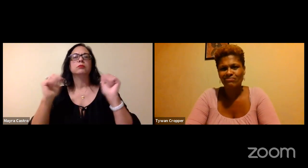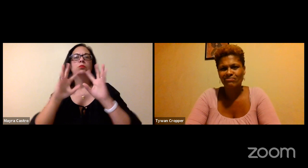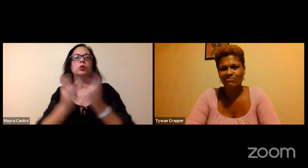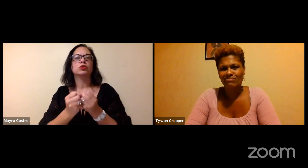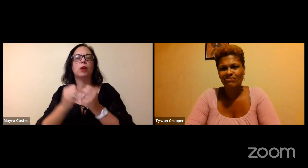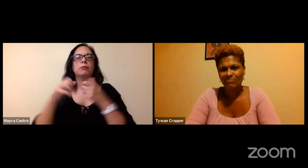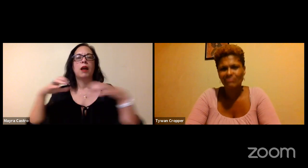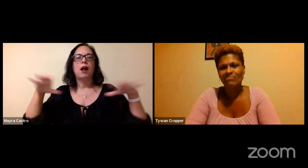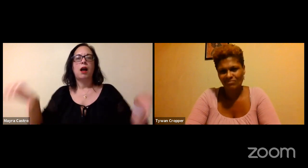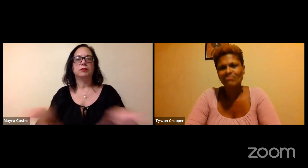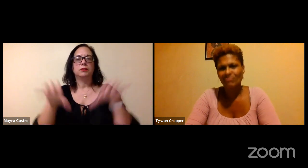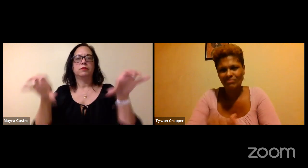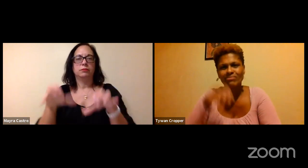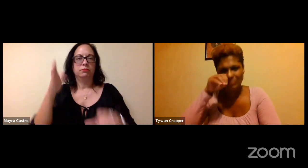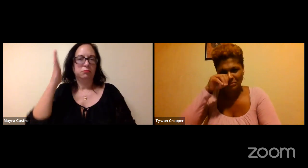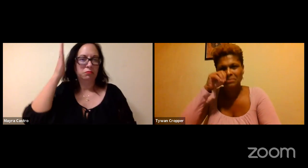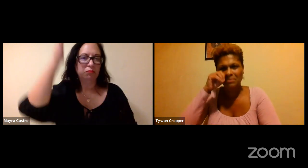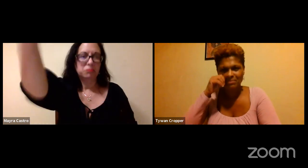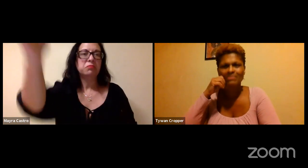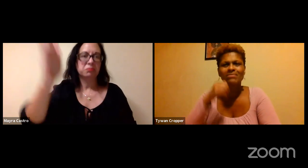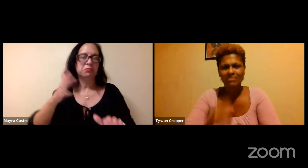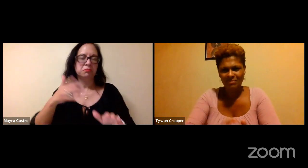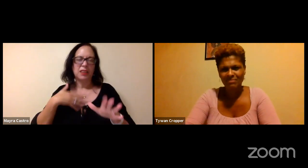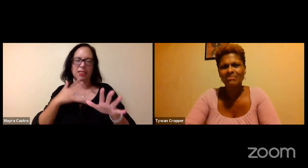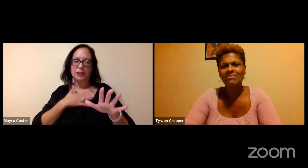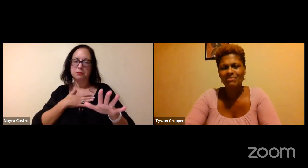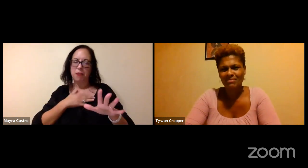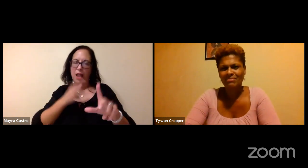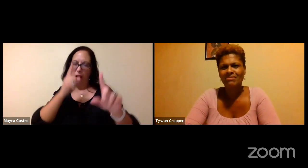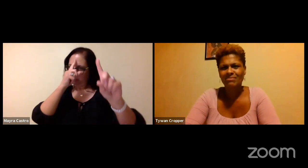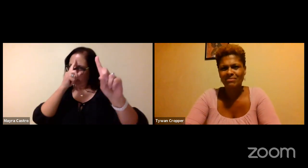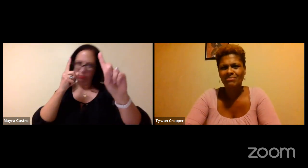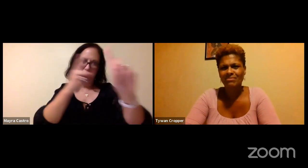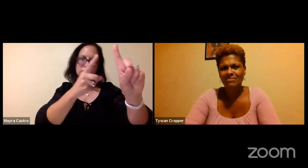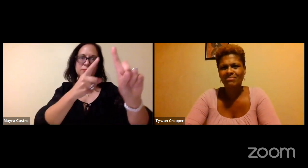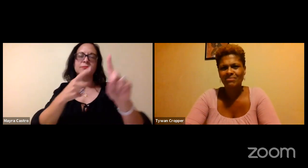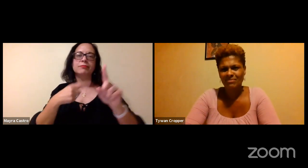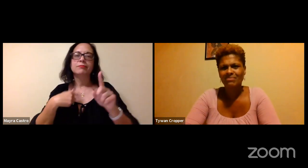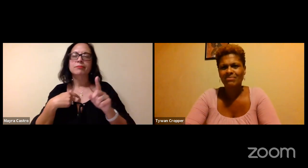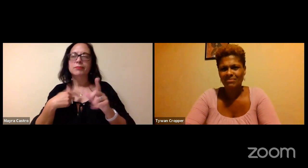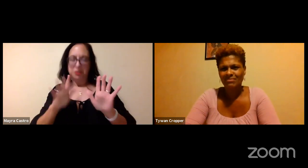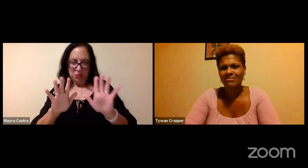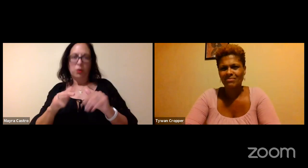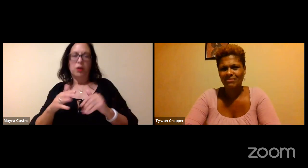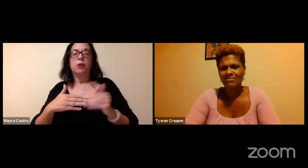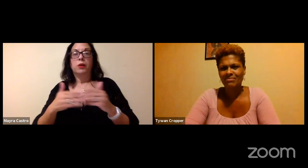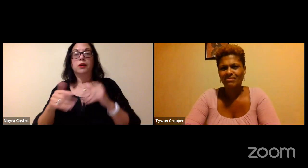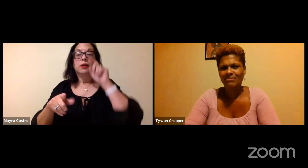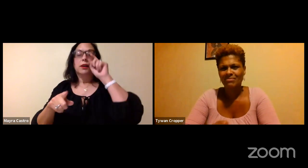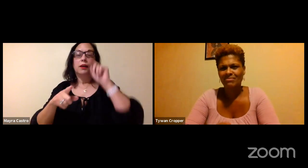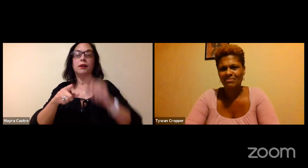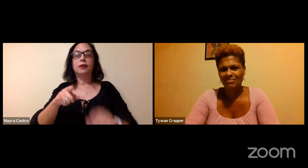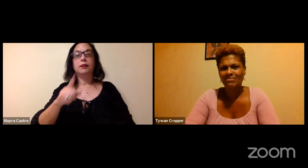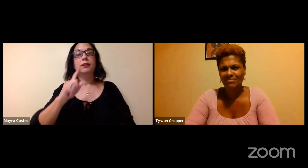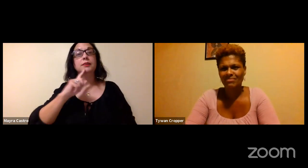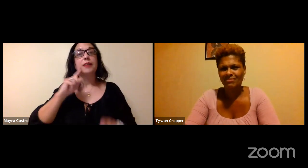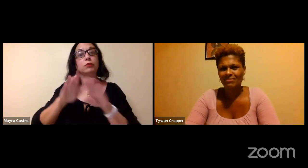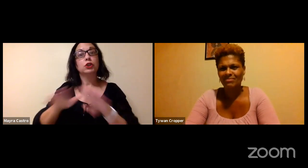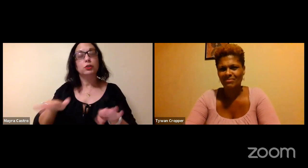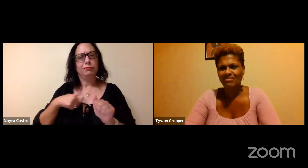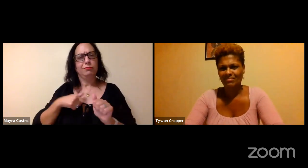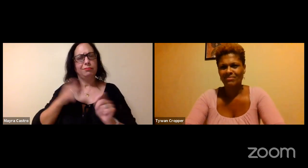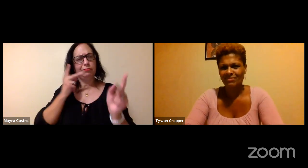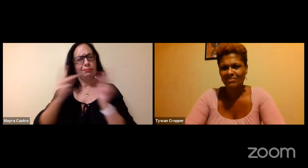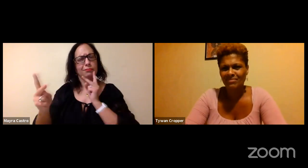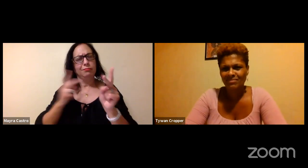I'm hoping that we'll be taking some workshops, presenting some workshops during the fall and the